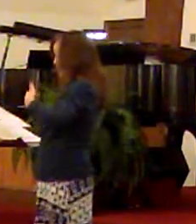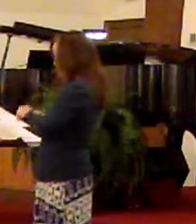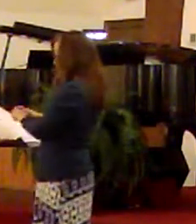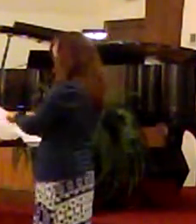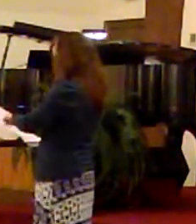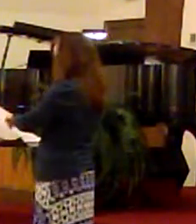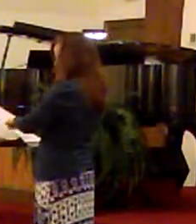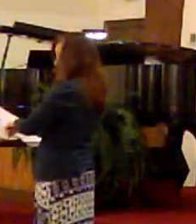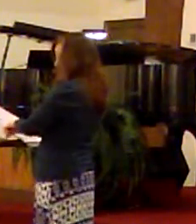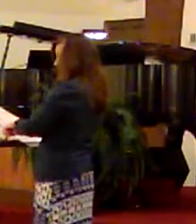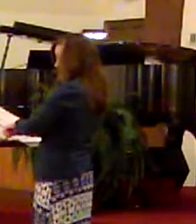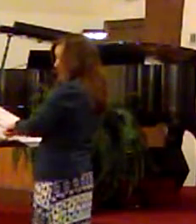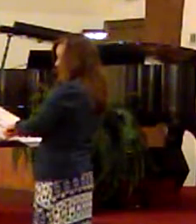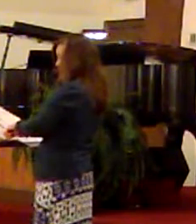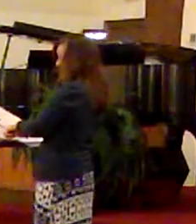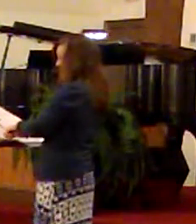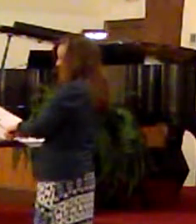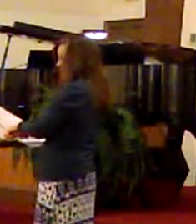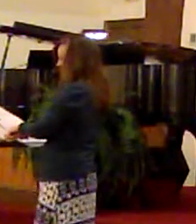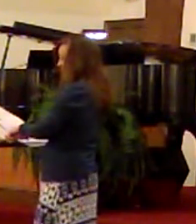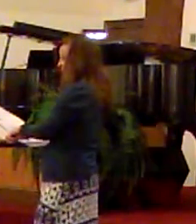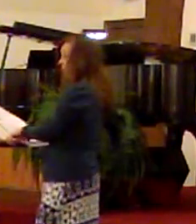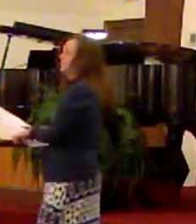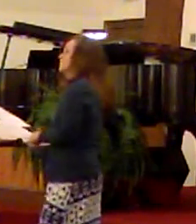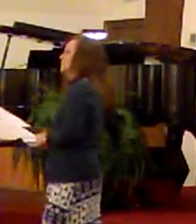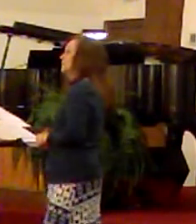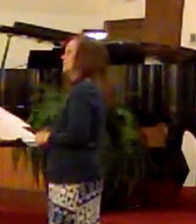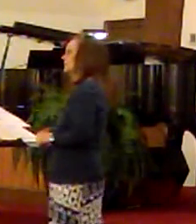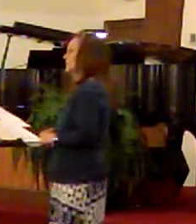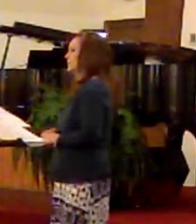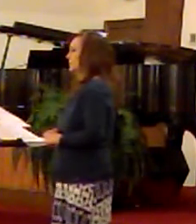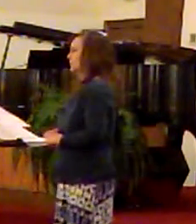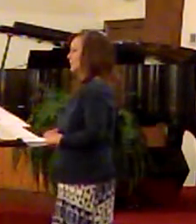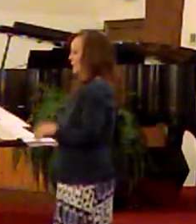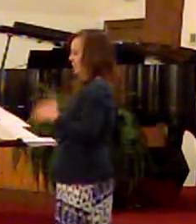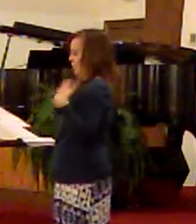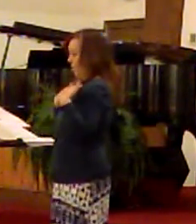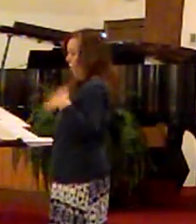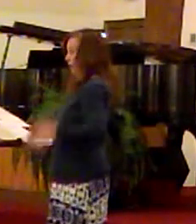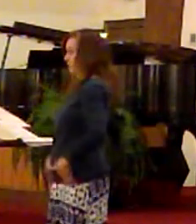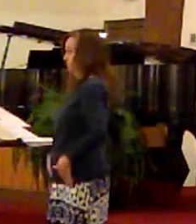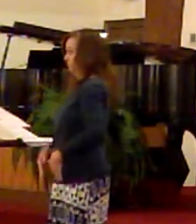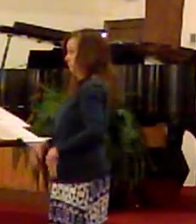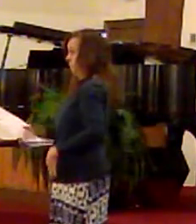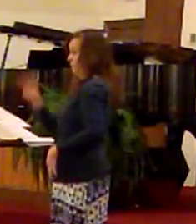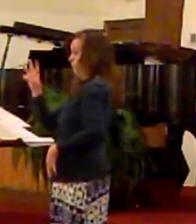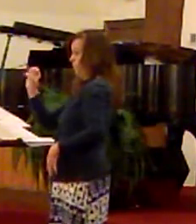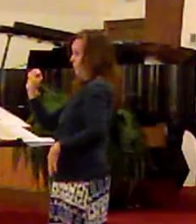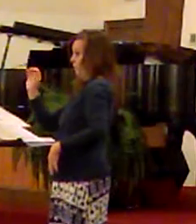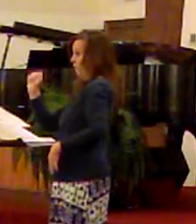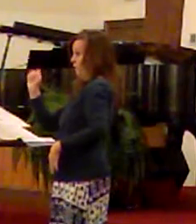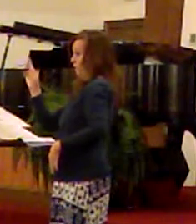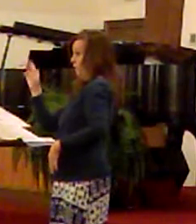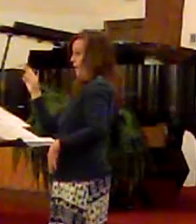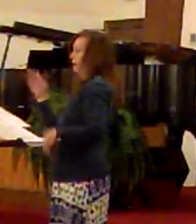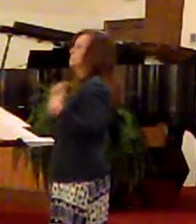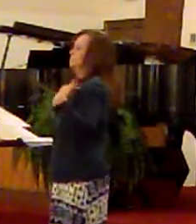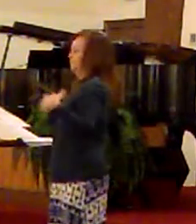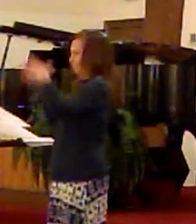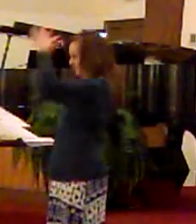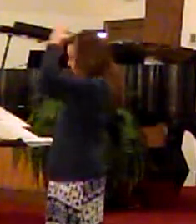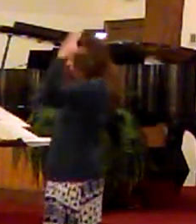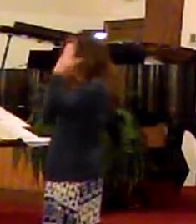When it says adorn ourselves, it's literally a Bible term for literally wearing it, using it, putting it all over